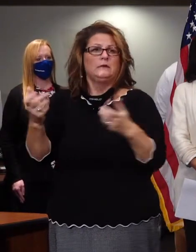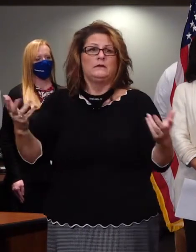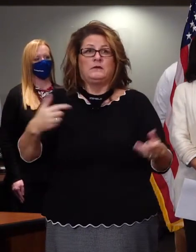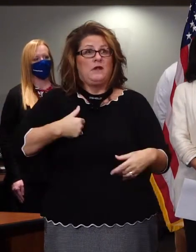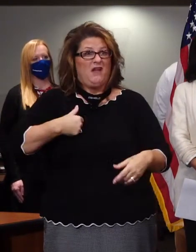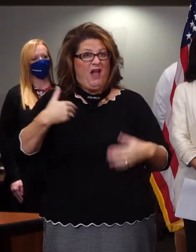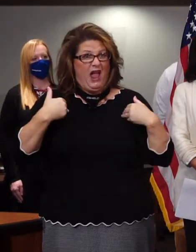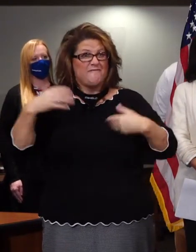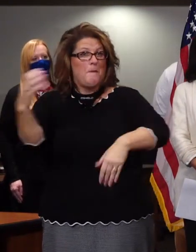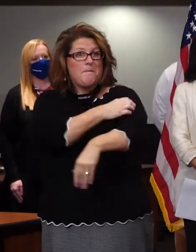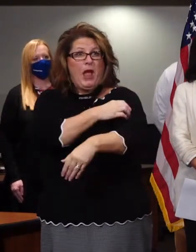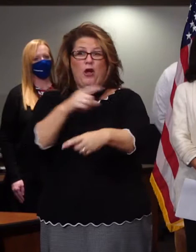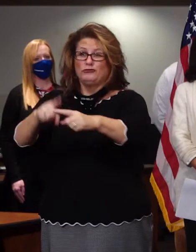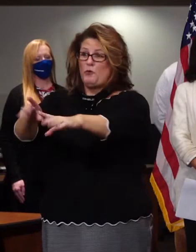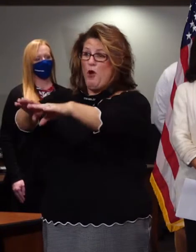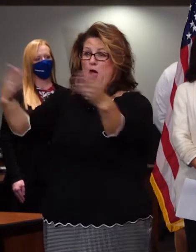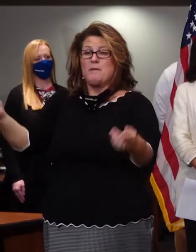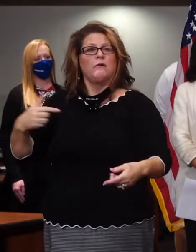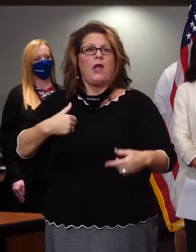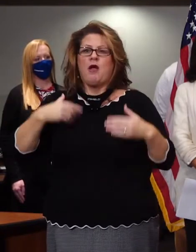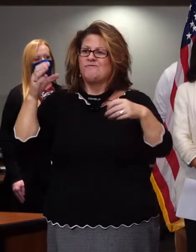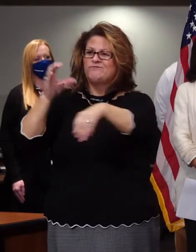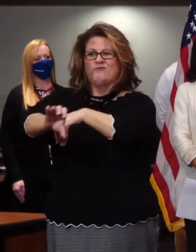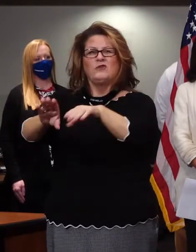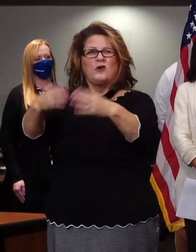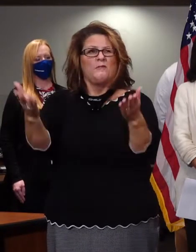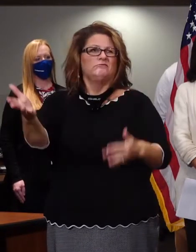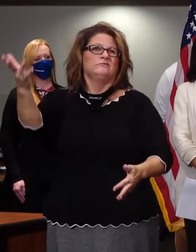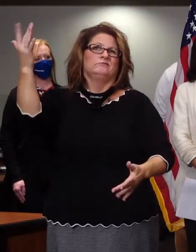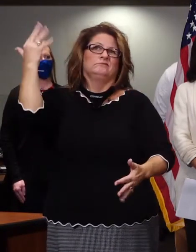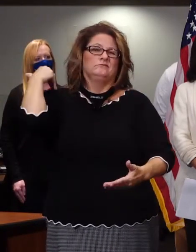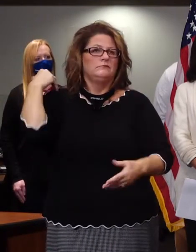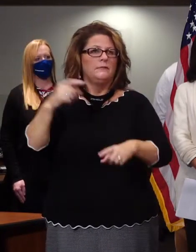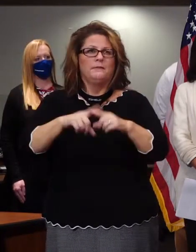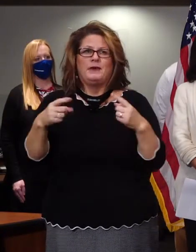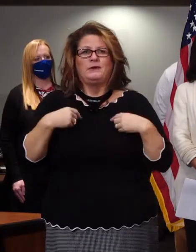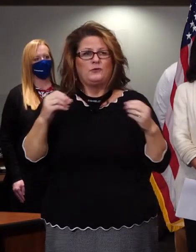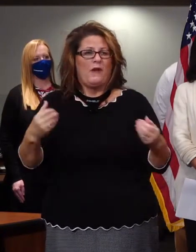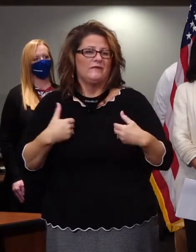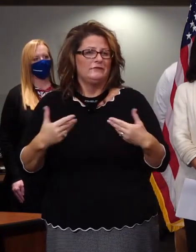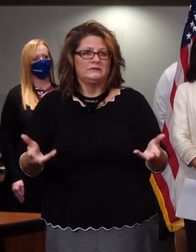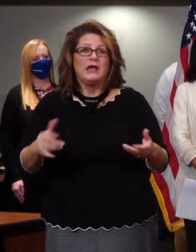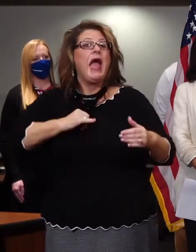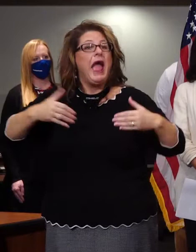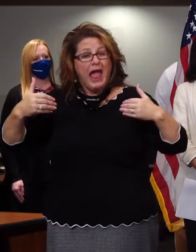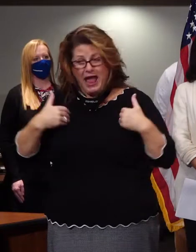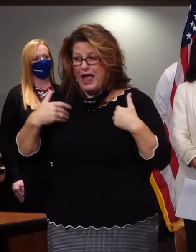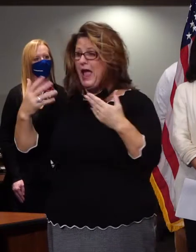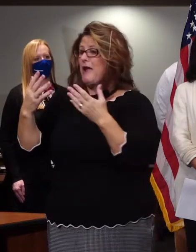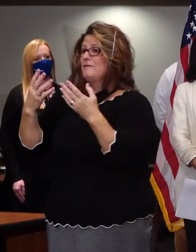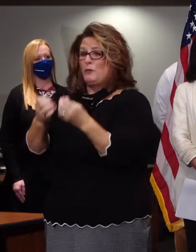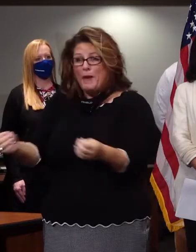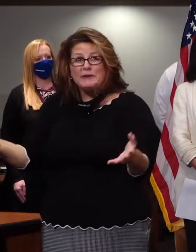the authority, I would have done it a long time ago. But there's ample personal protective equipment. There are